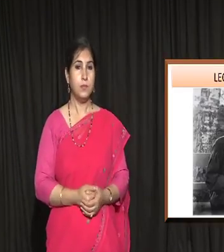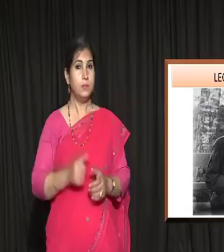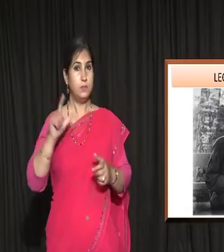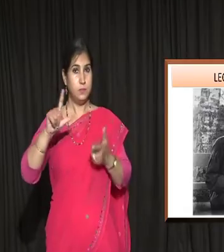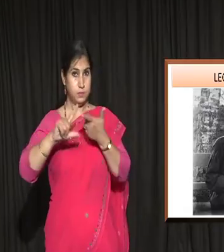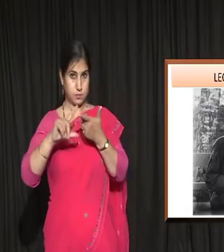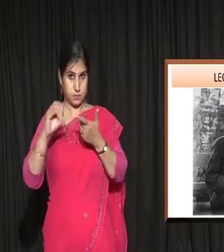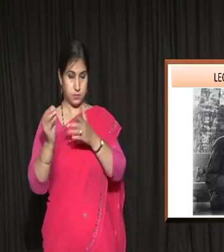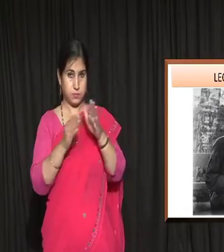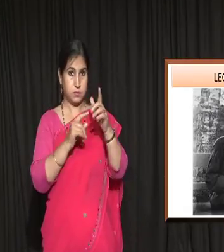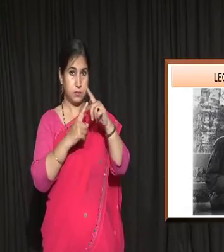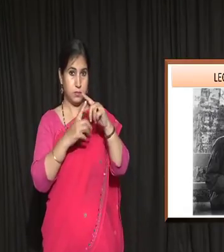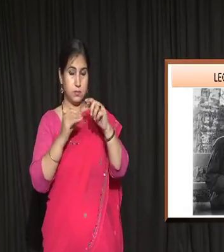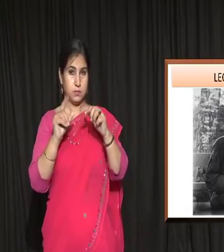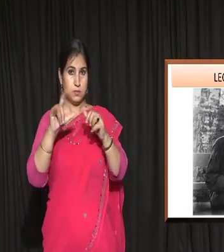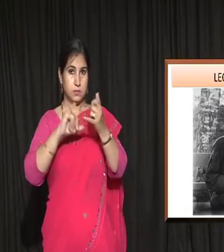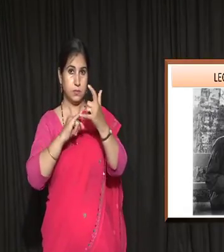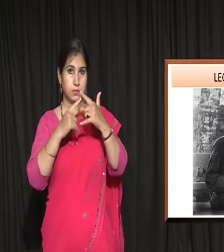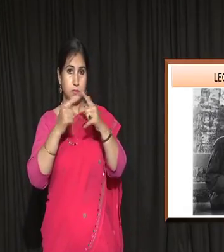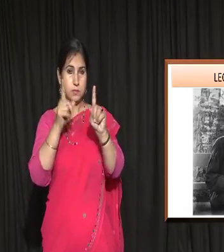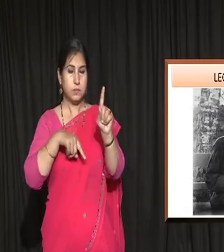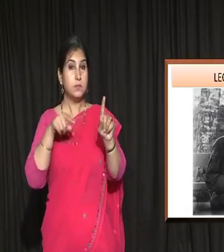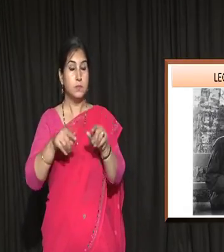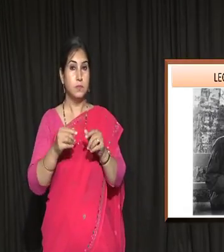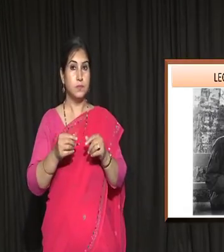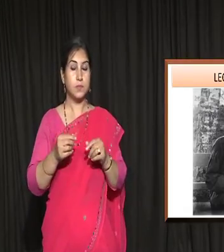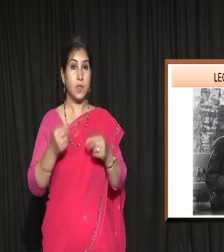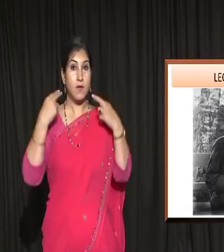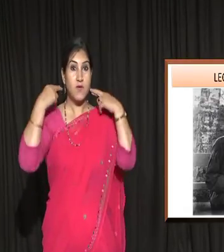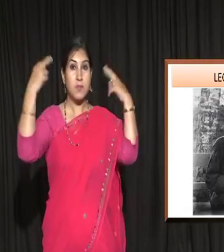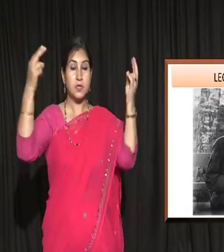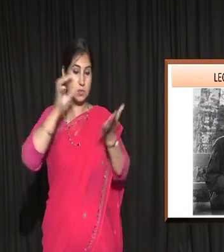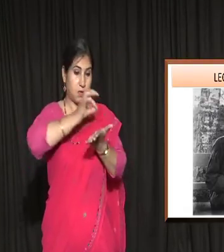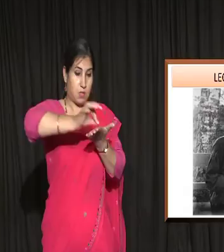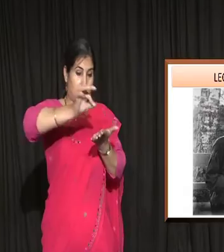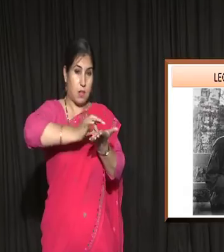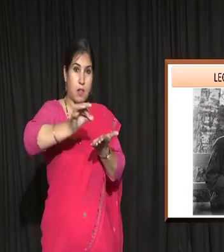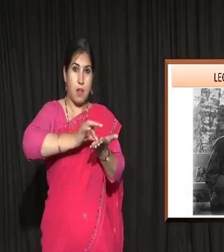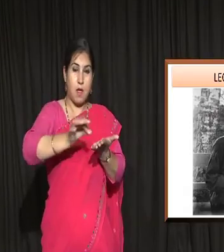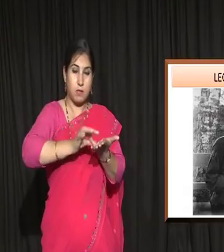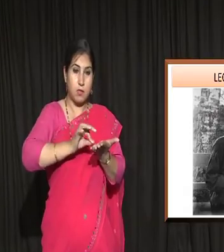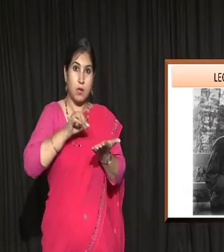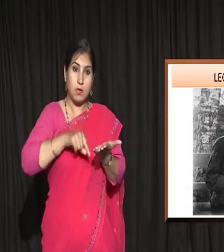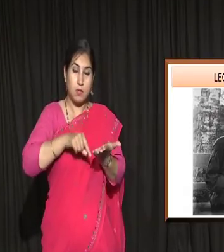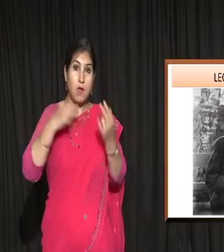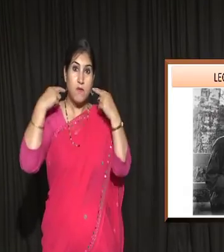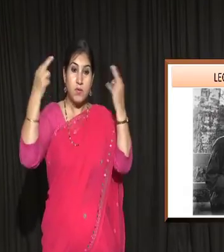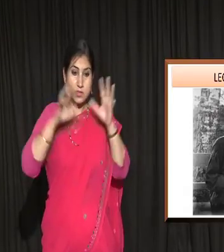Leo Tolstoy was great Russian writer who is famous all over the world for